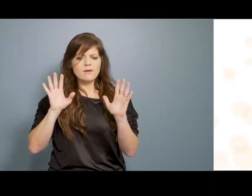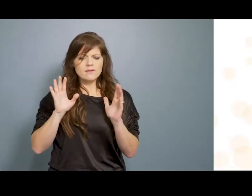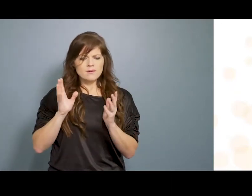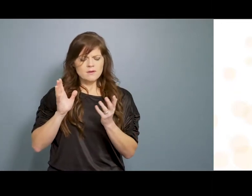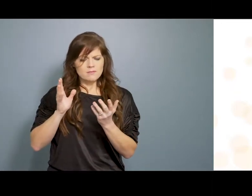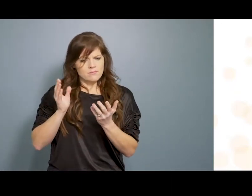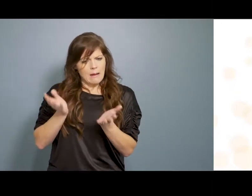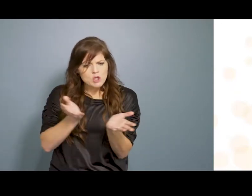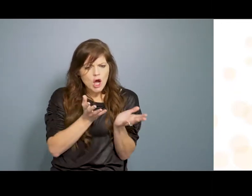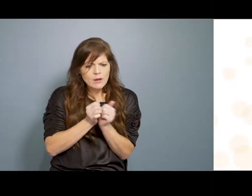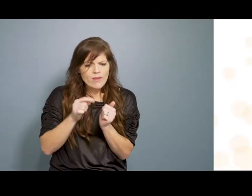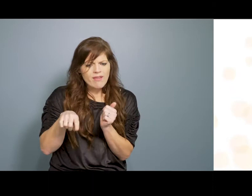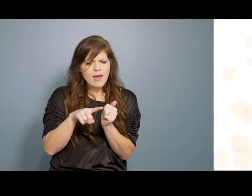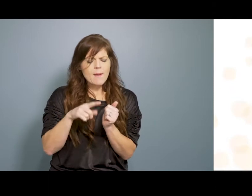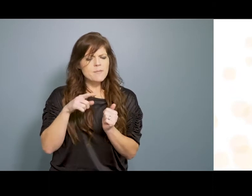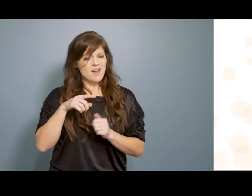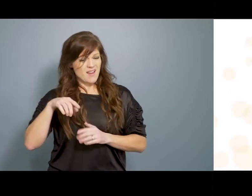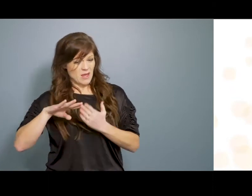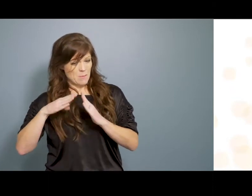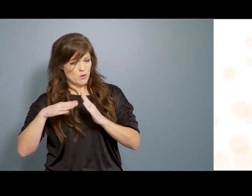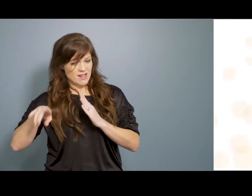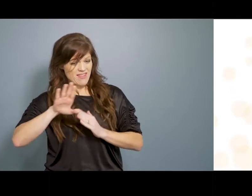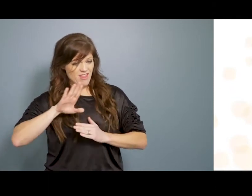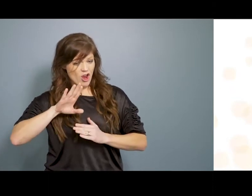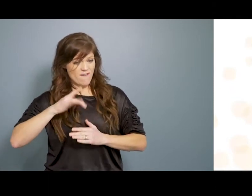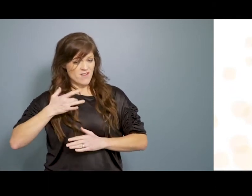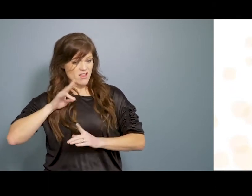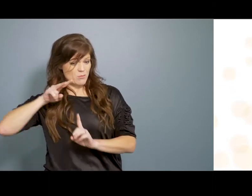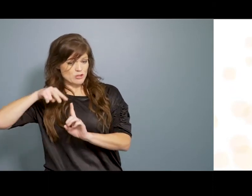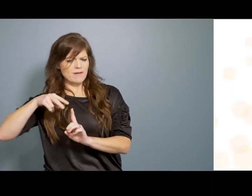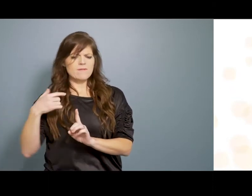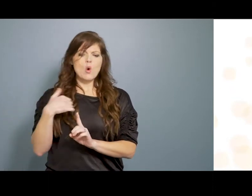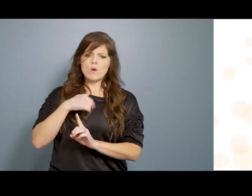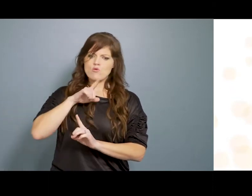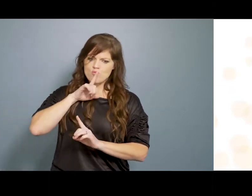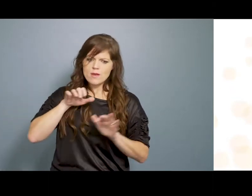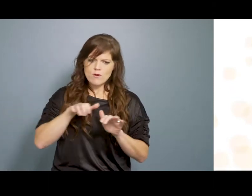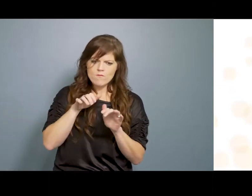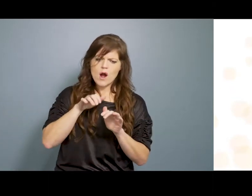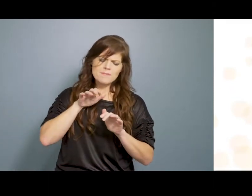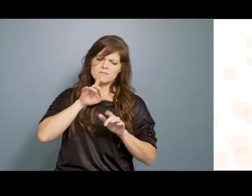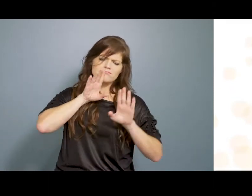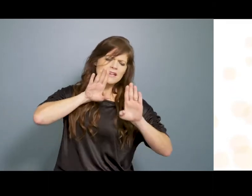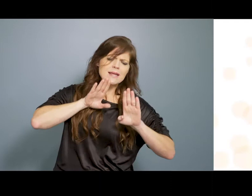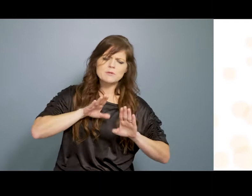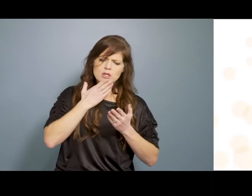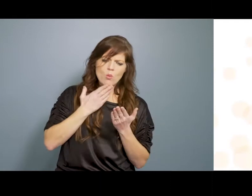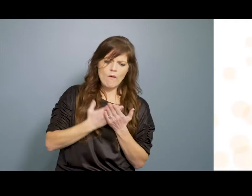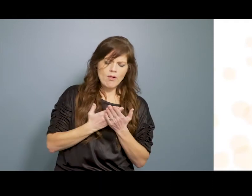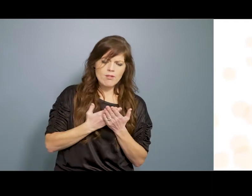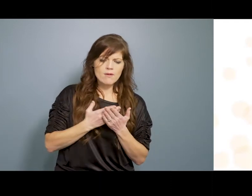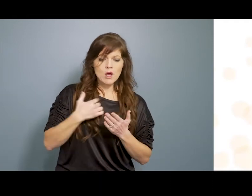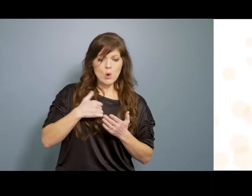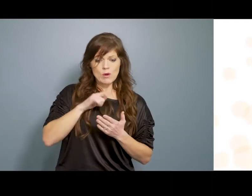community believes that we performed exceptionally well in 2020. And we really delivered to our students and community